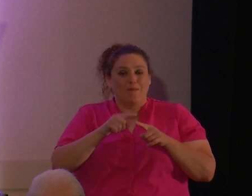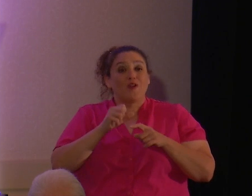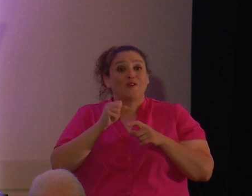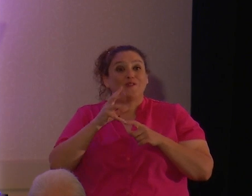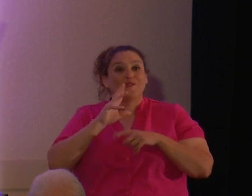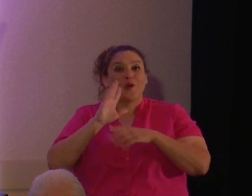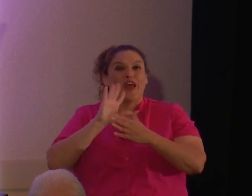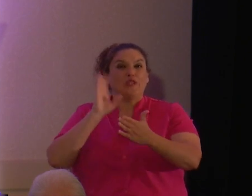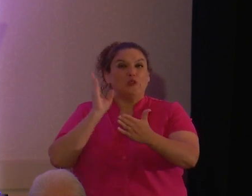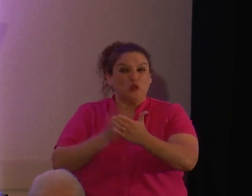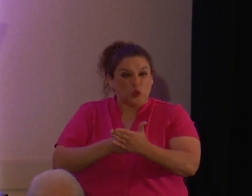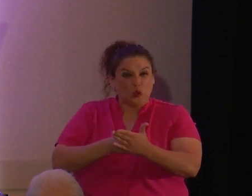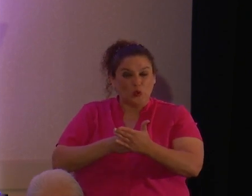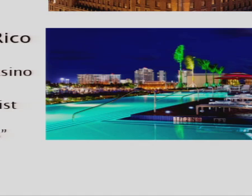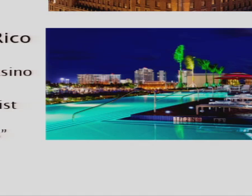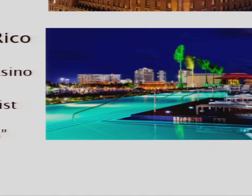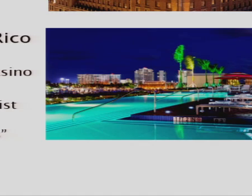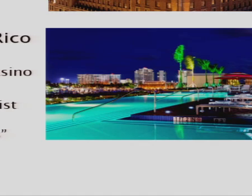Juan.